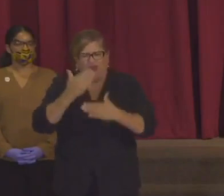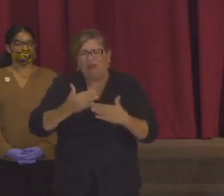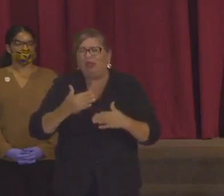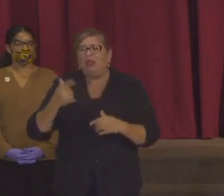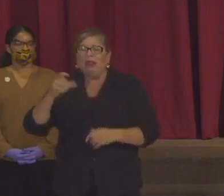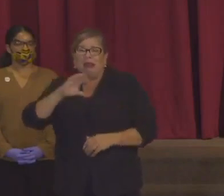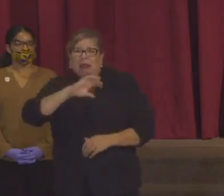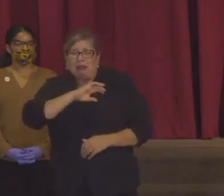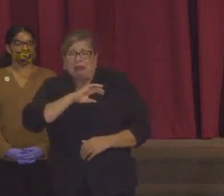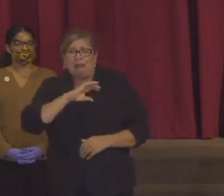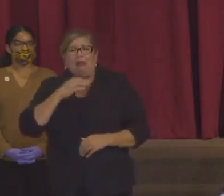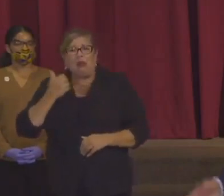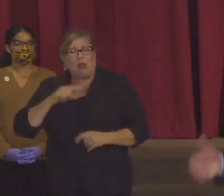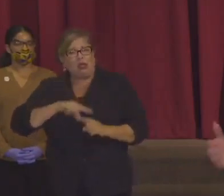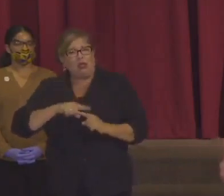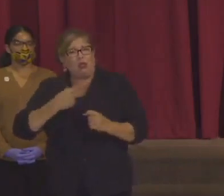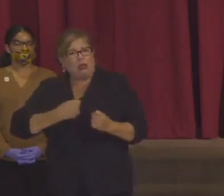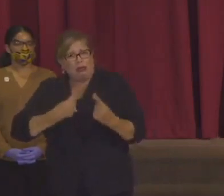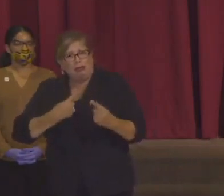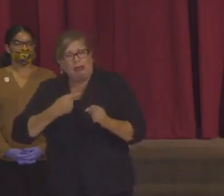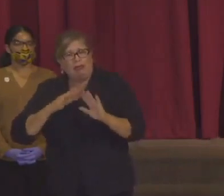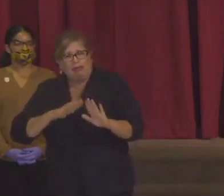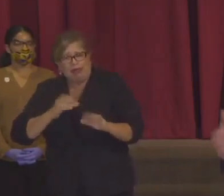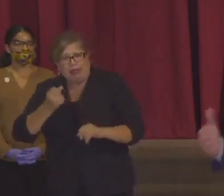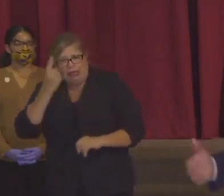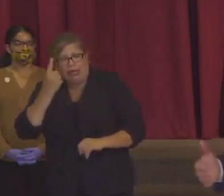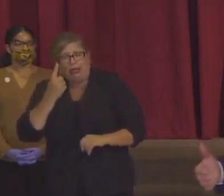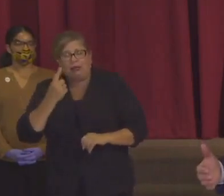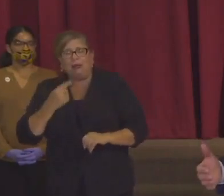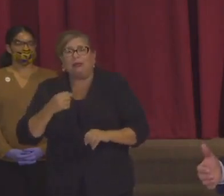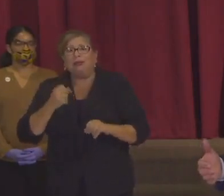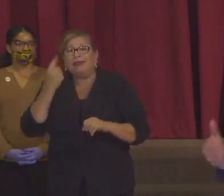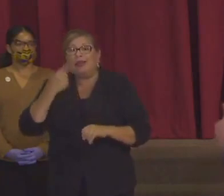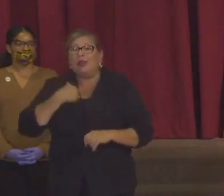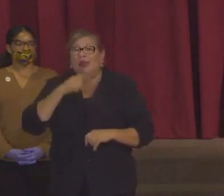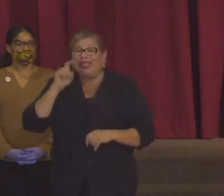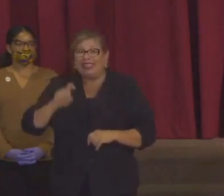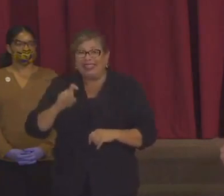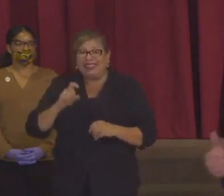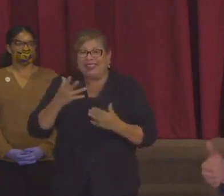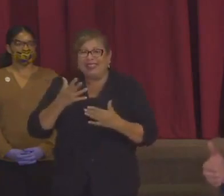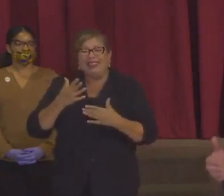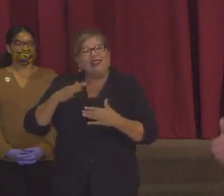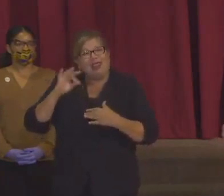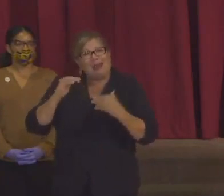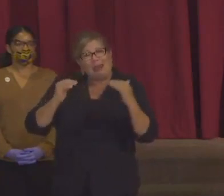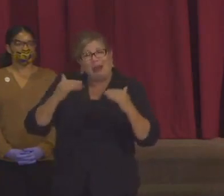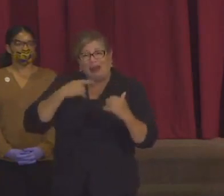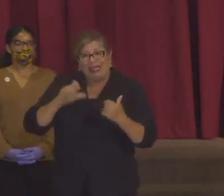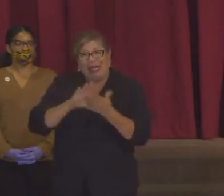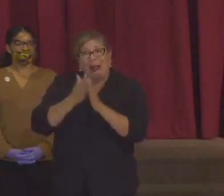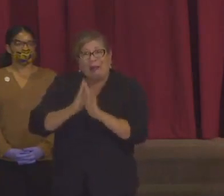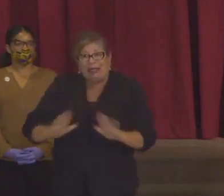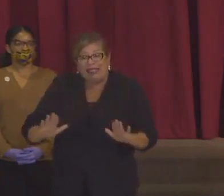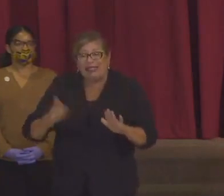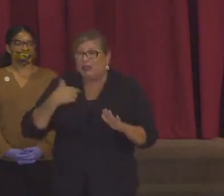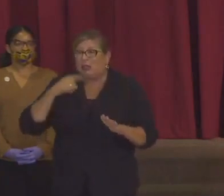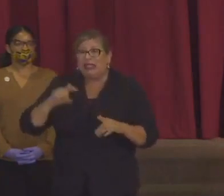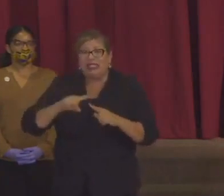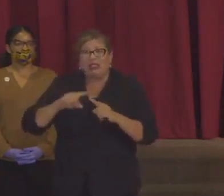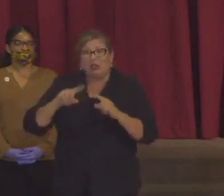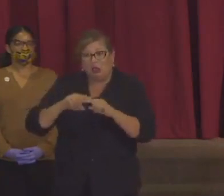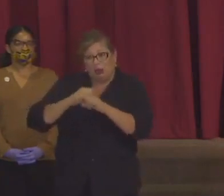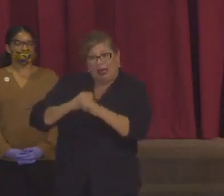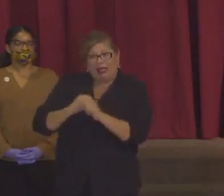collaborative spirit, but we also need peace, and we need to protect small businesses, and we need to protect people that are scared, that they're